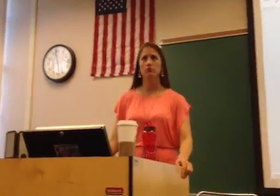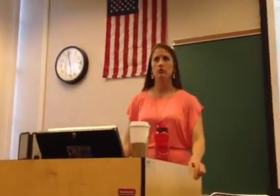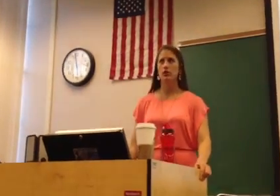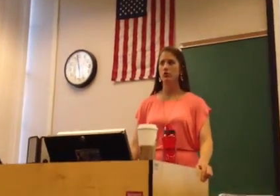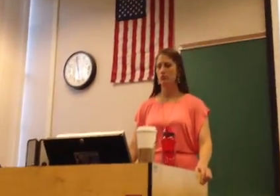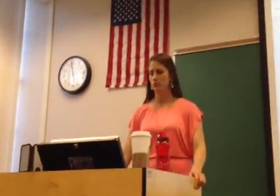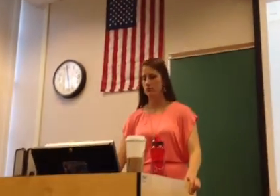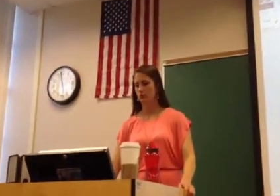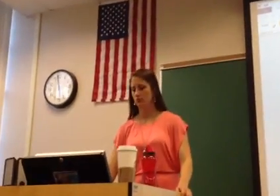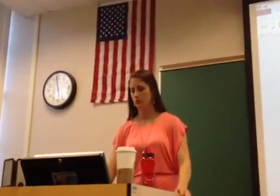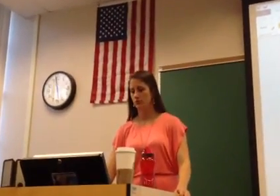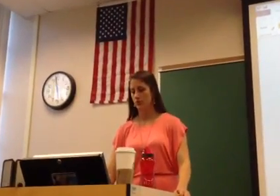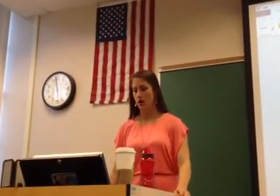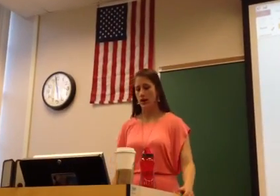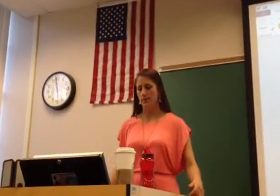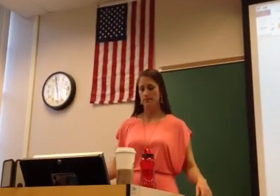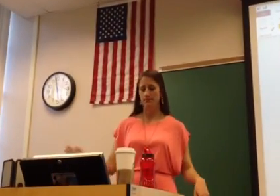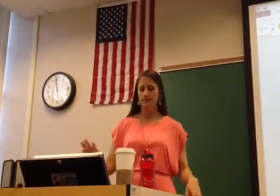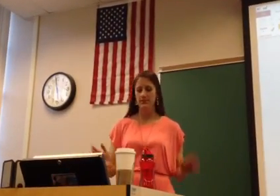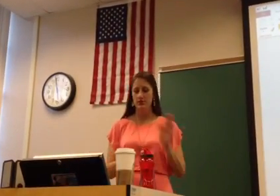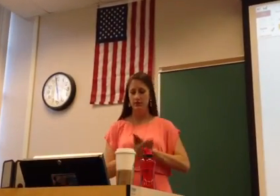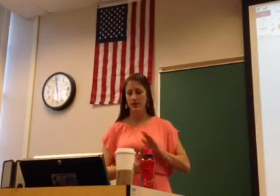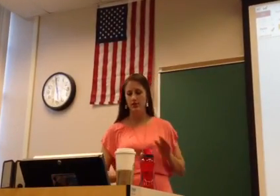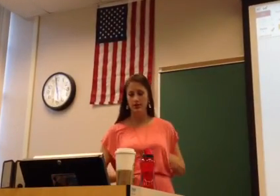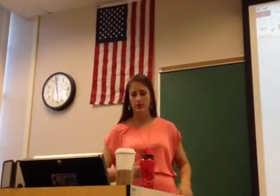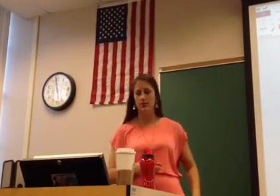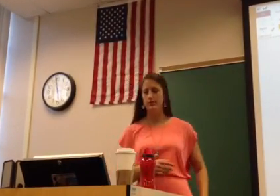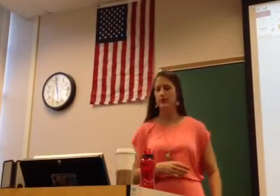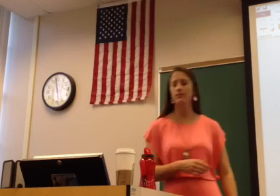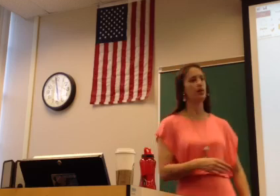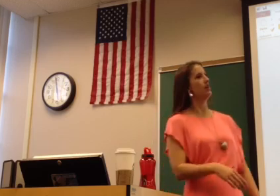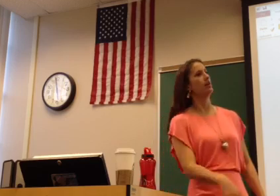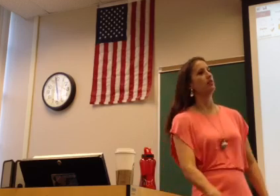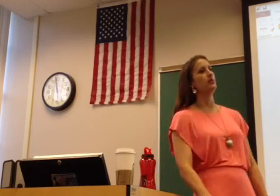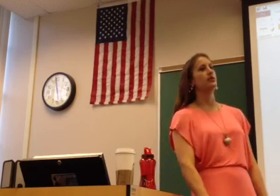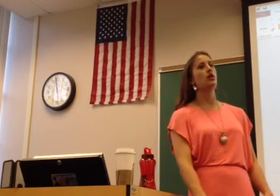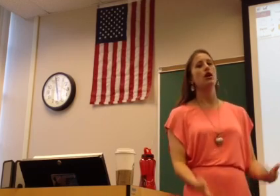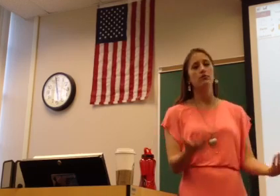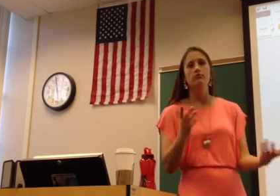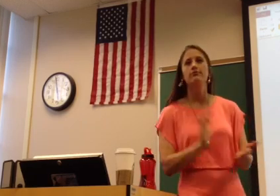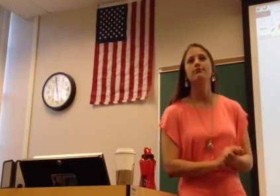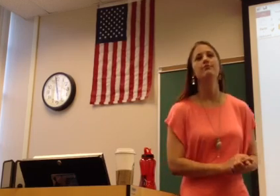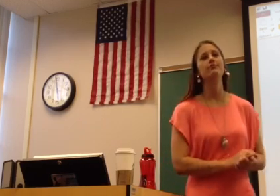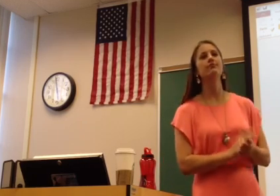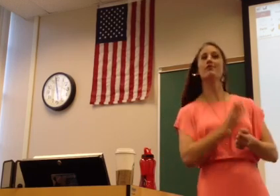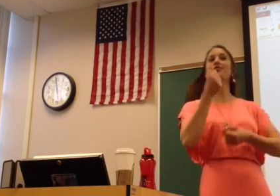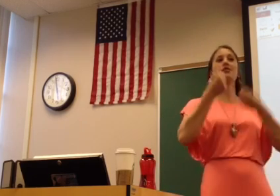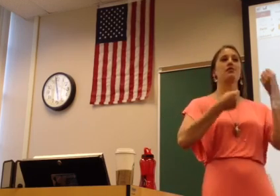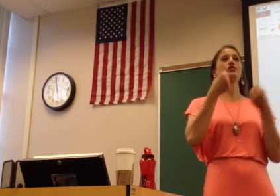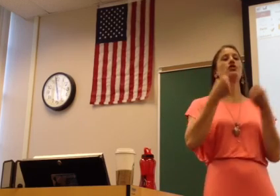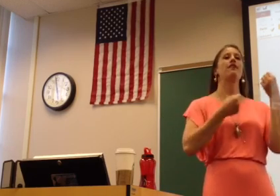Good? Okay, so far, you guys don't know this one. It'll be easy. Car, drive,